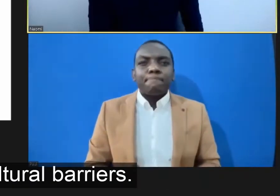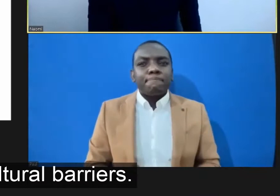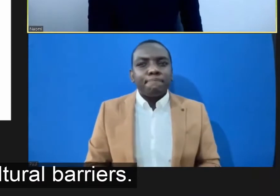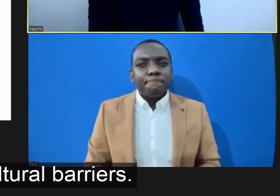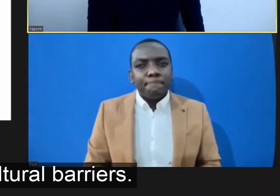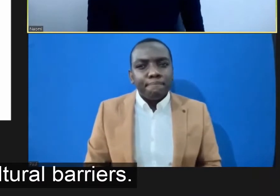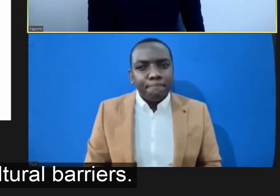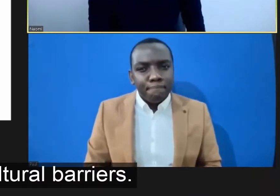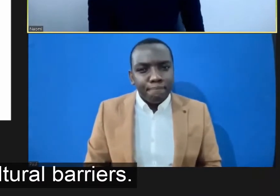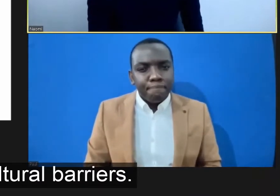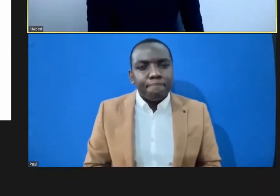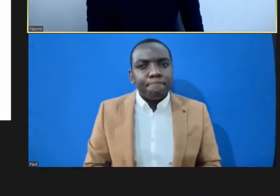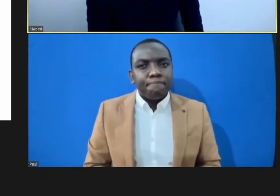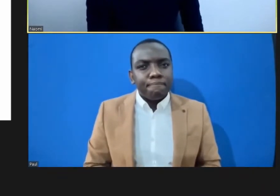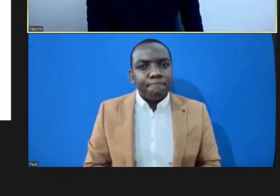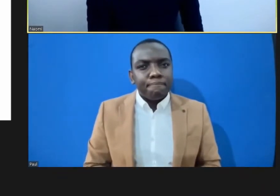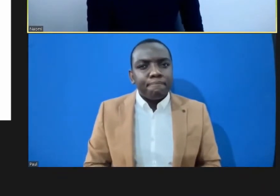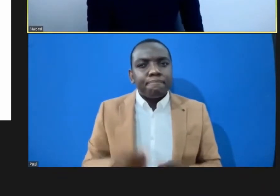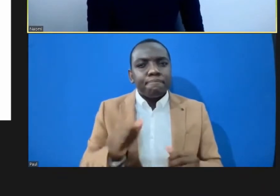cultural barriers.